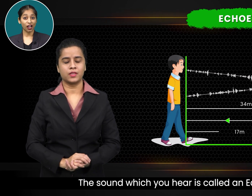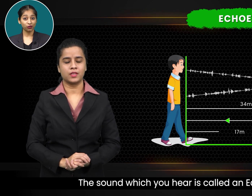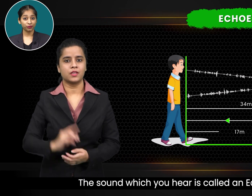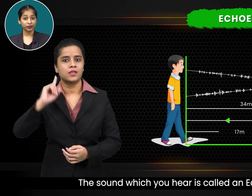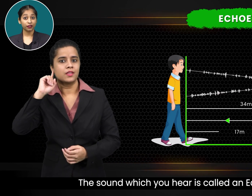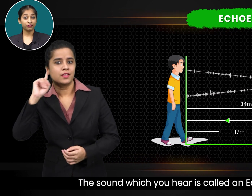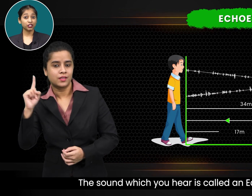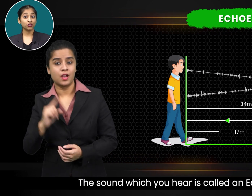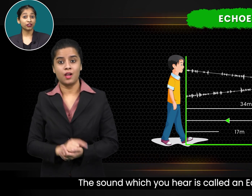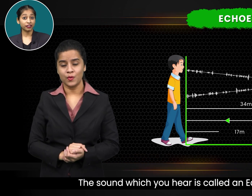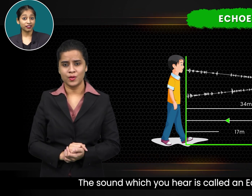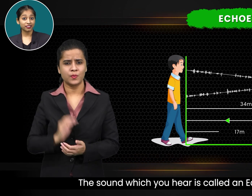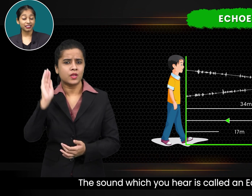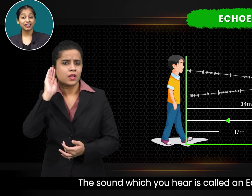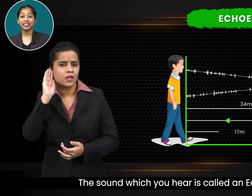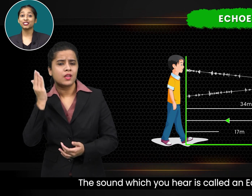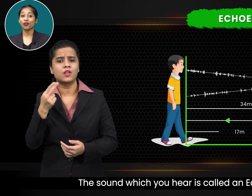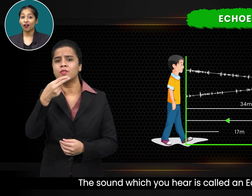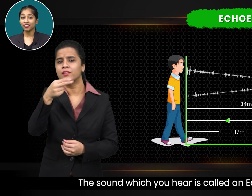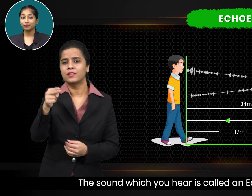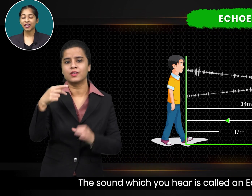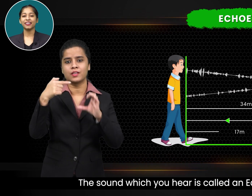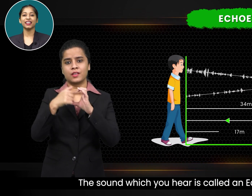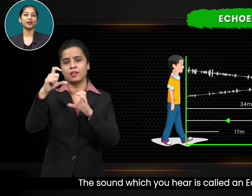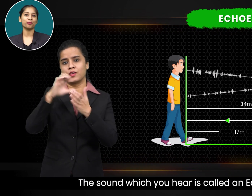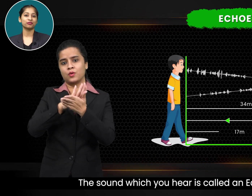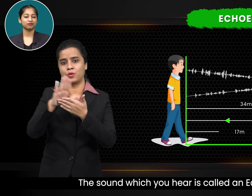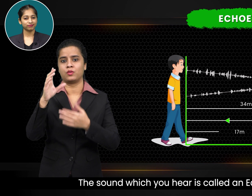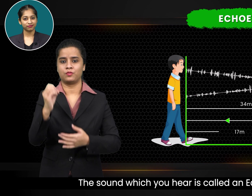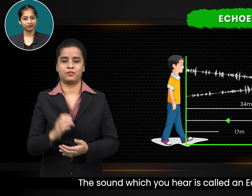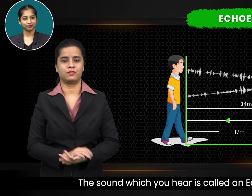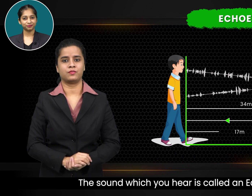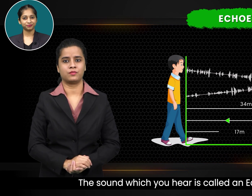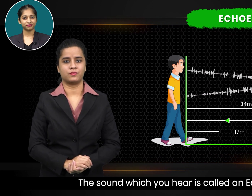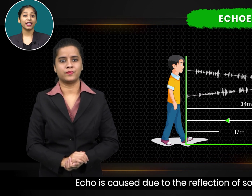The sound which you hear is called an echo.